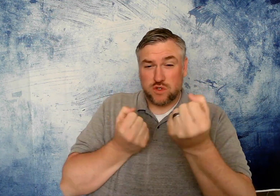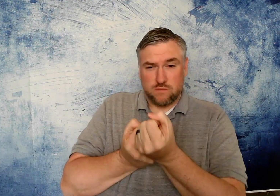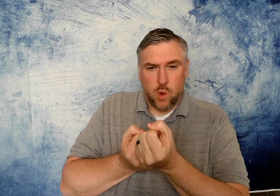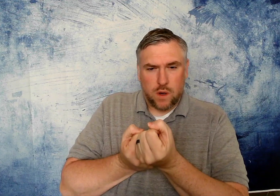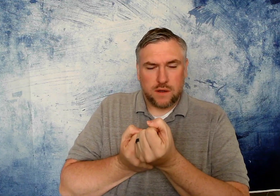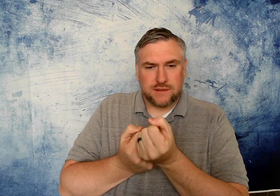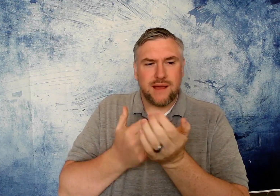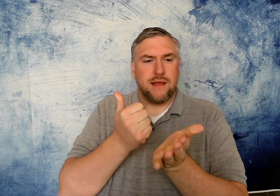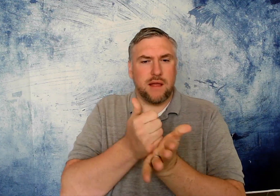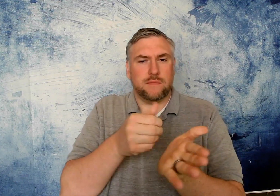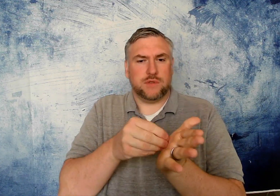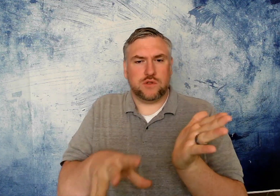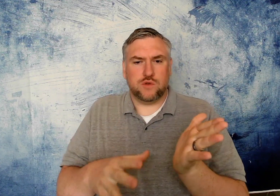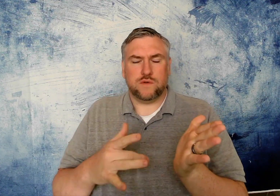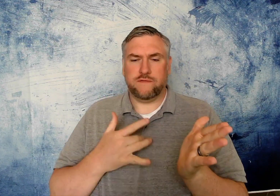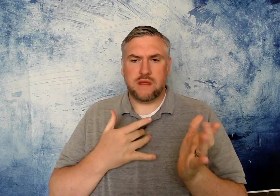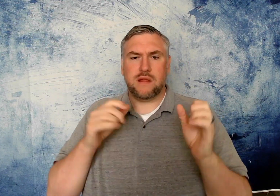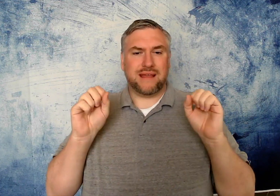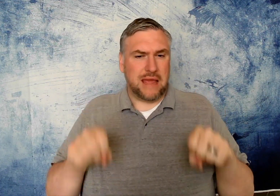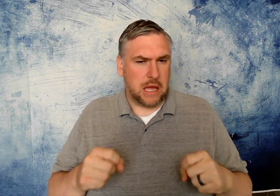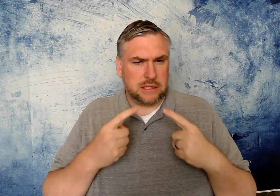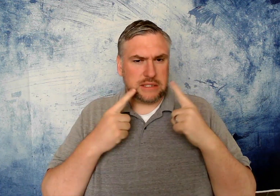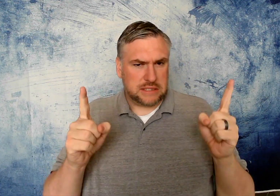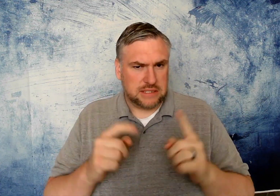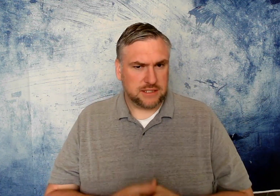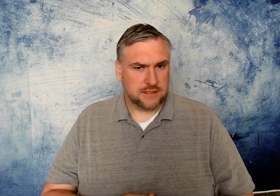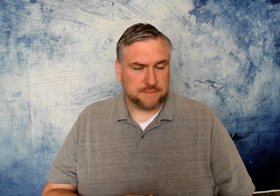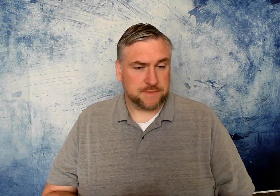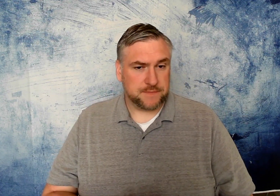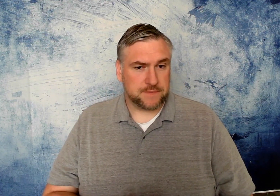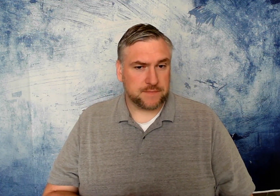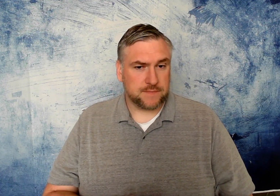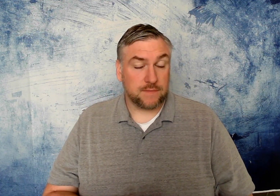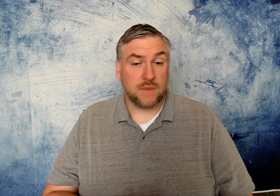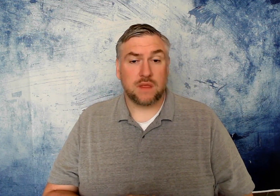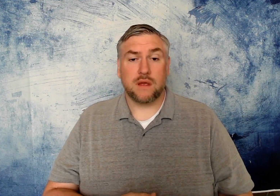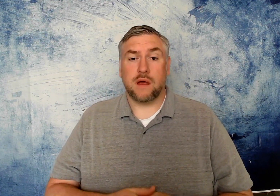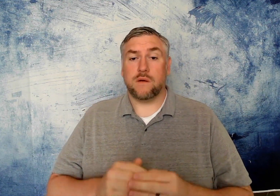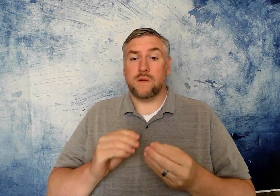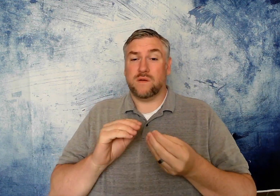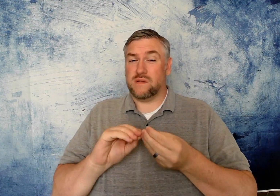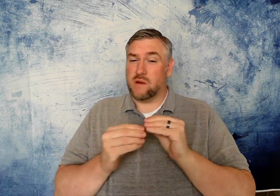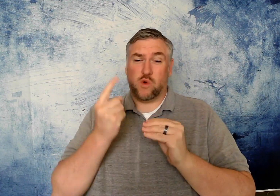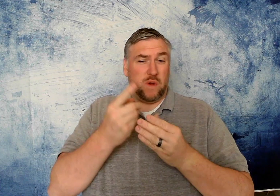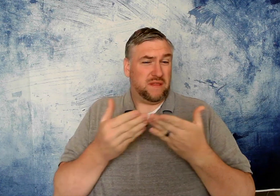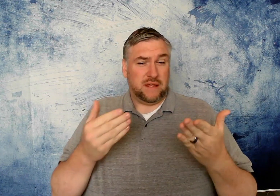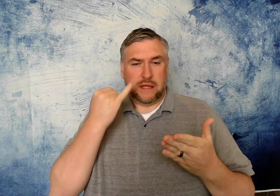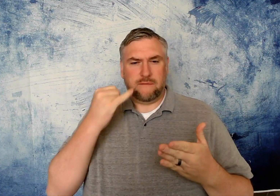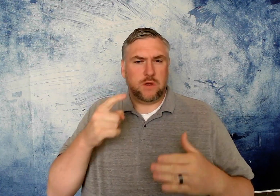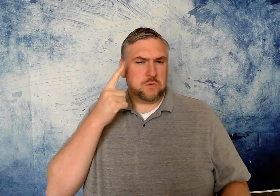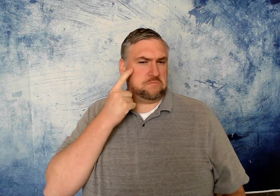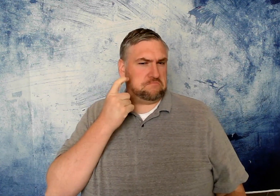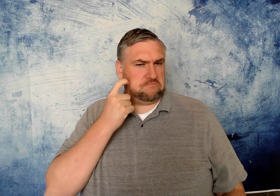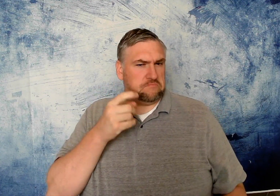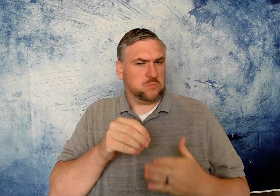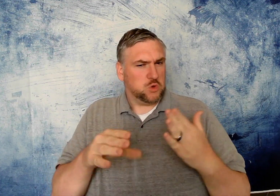use visual supports helps the student feel that they can be successful. So the number one thing is,